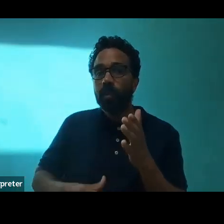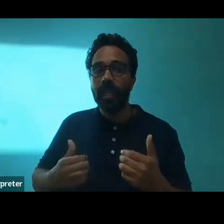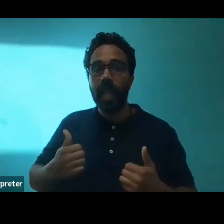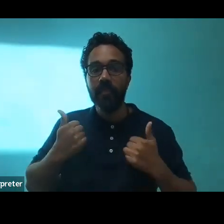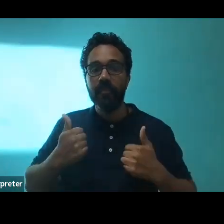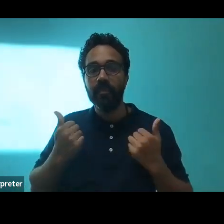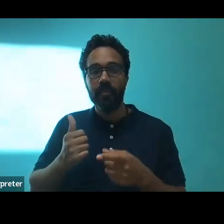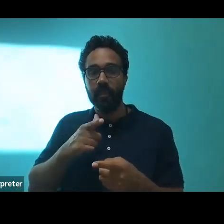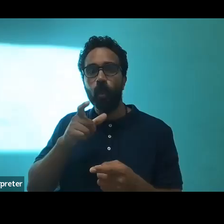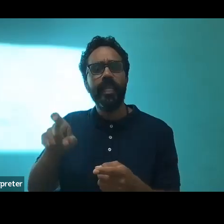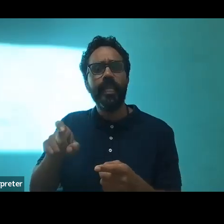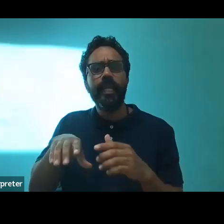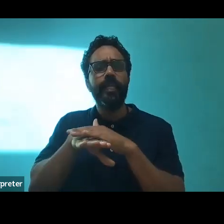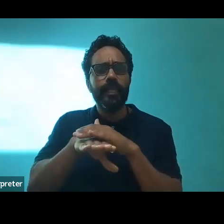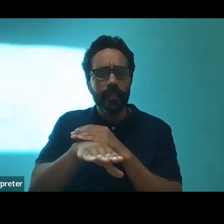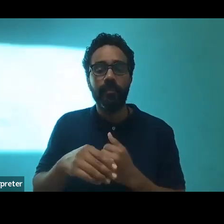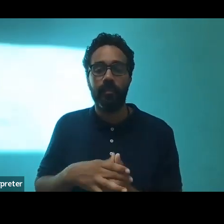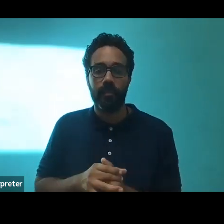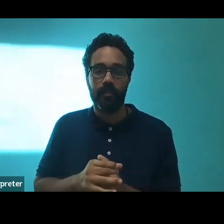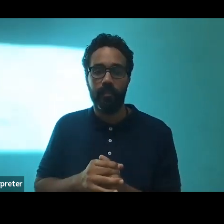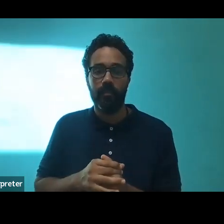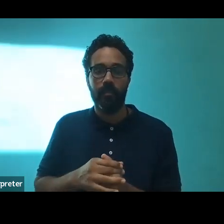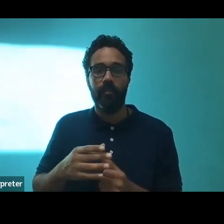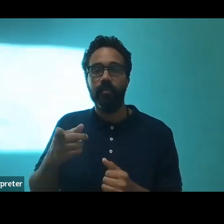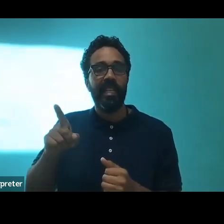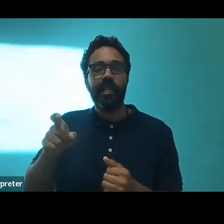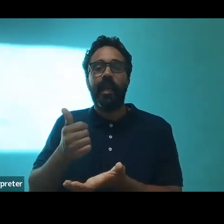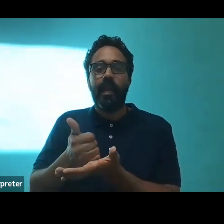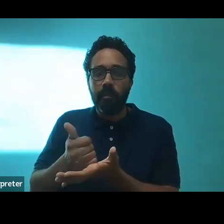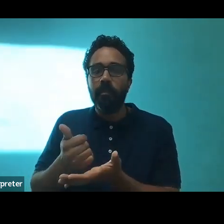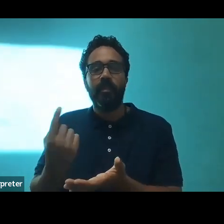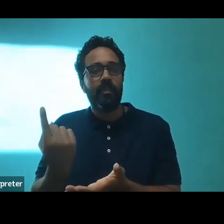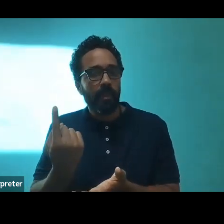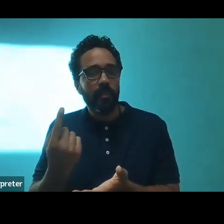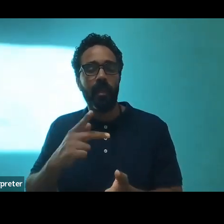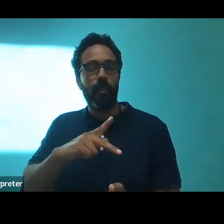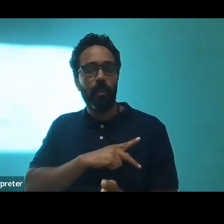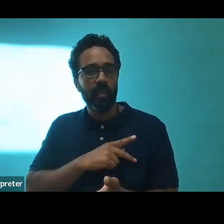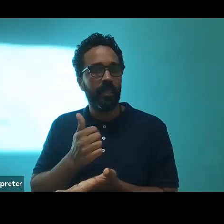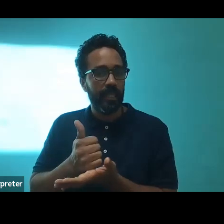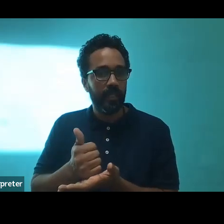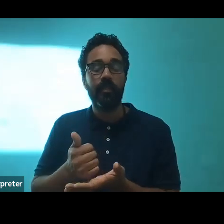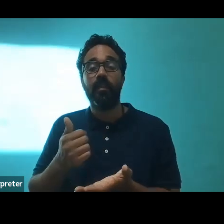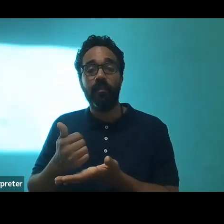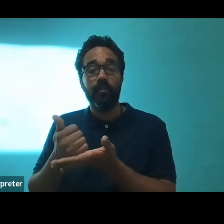of accessibility and shared personal assistance services so that they could attend